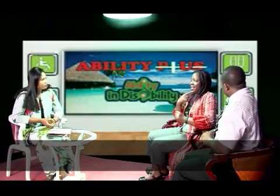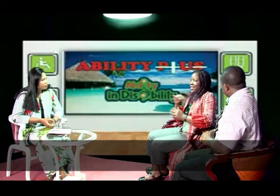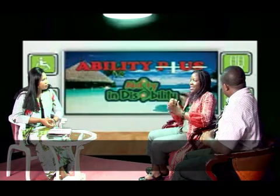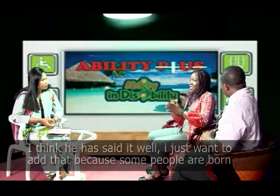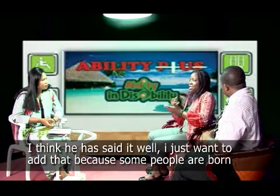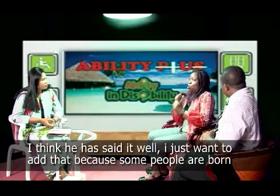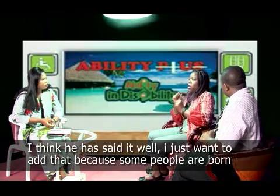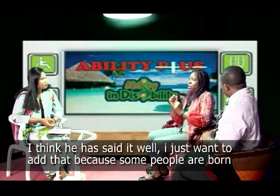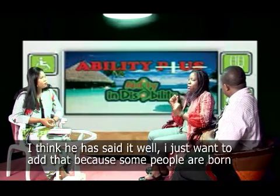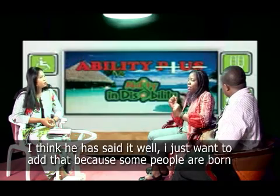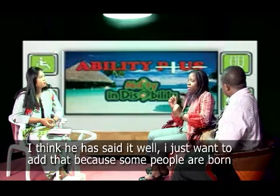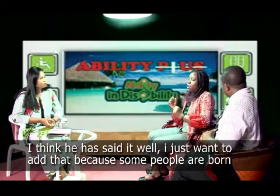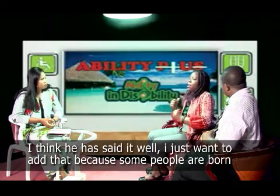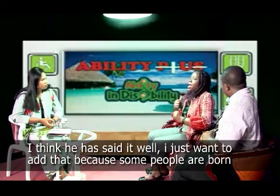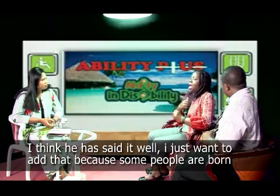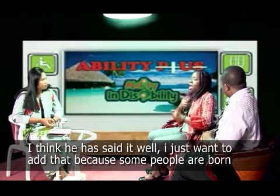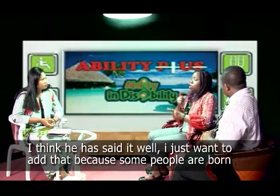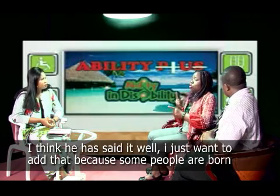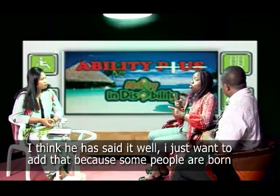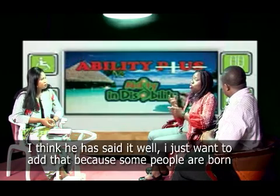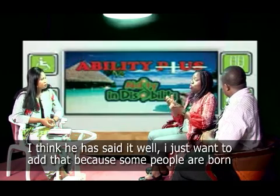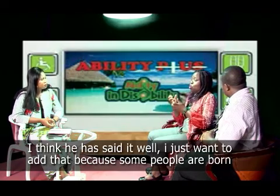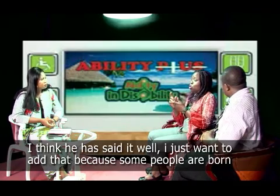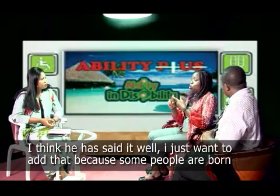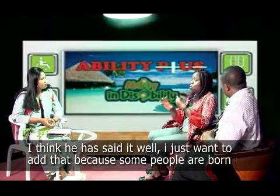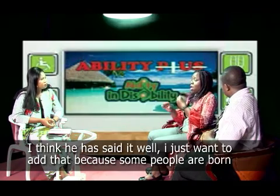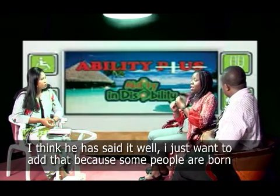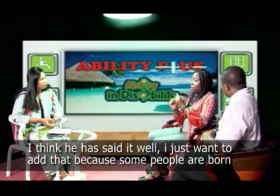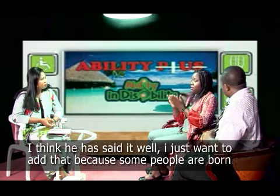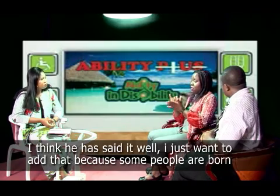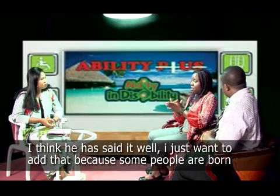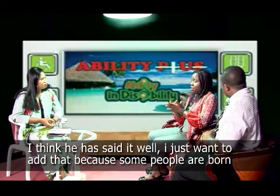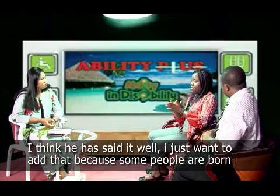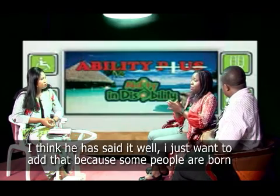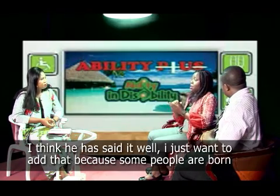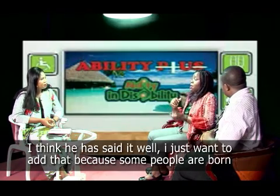I think he has said it well. I just want to add that